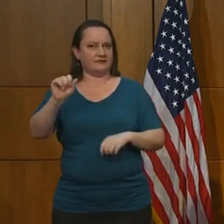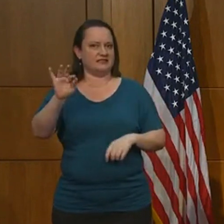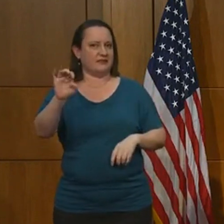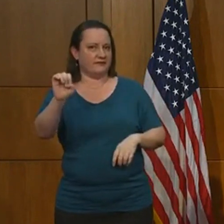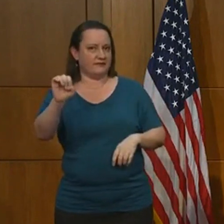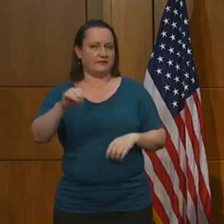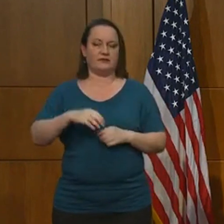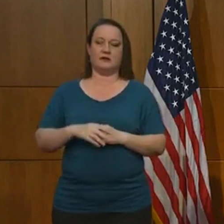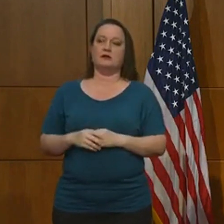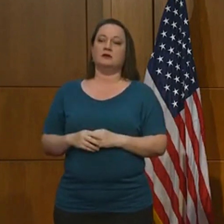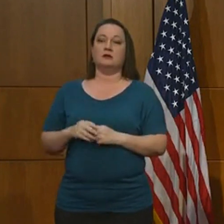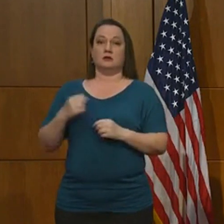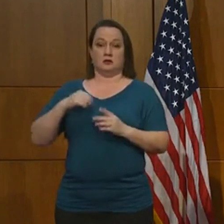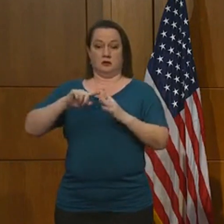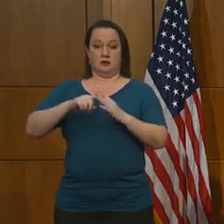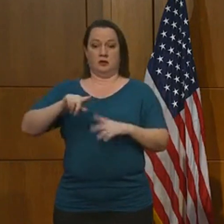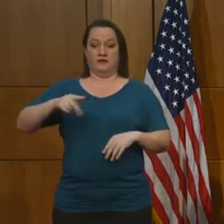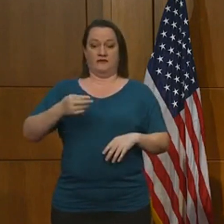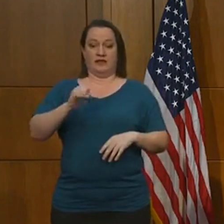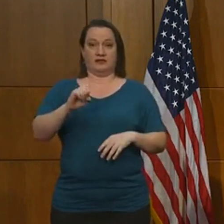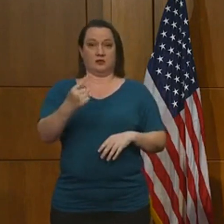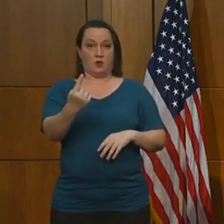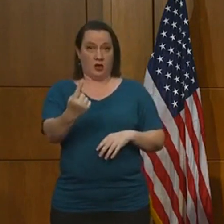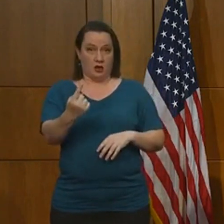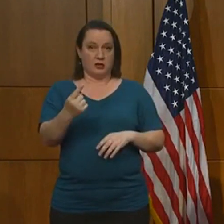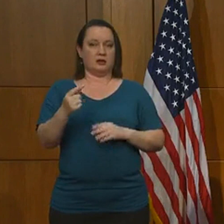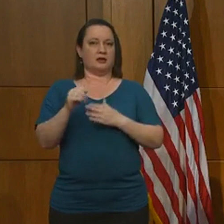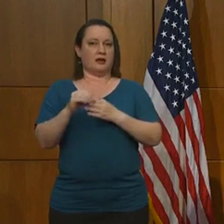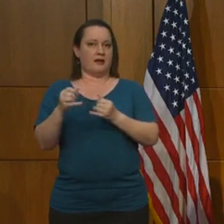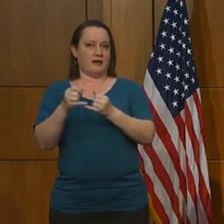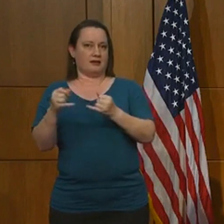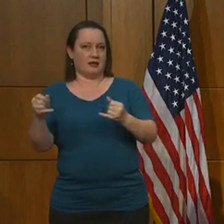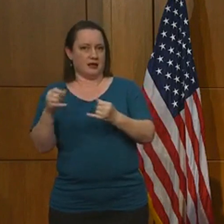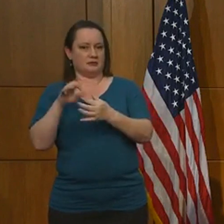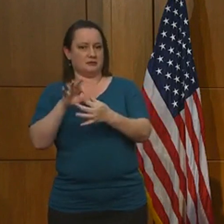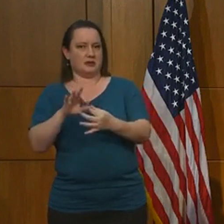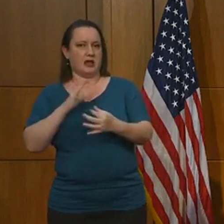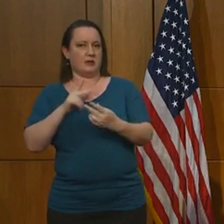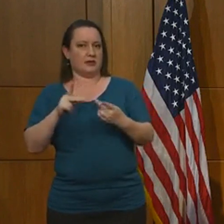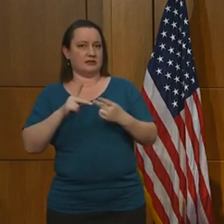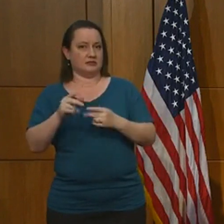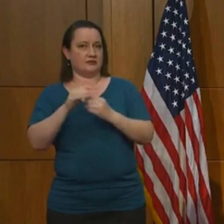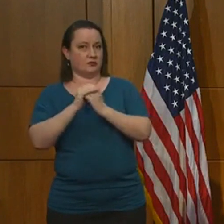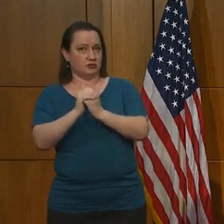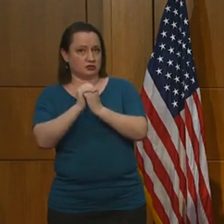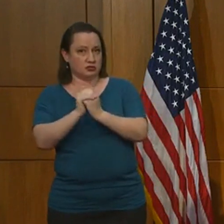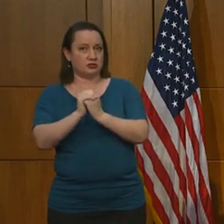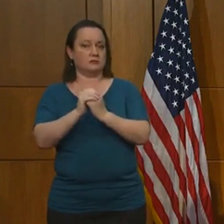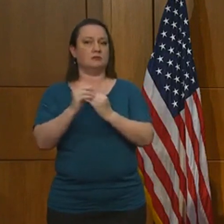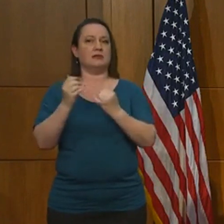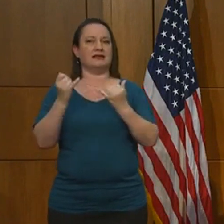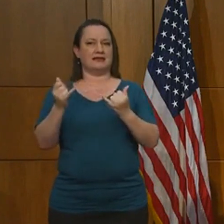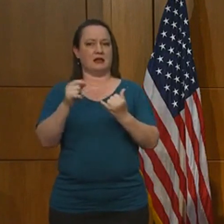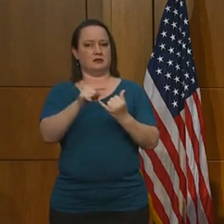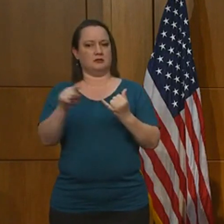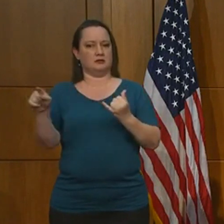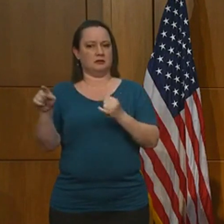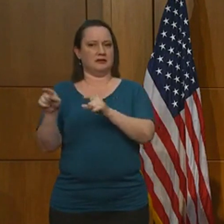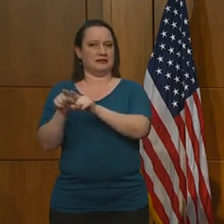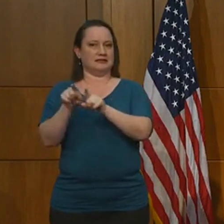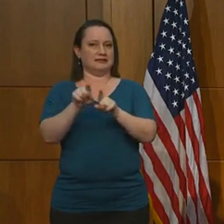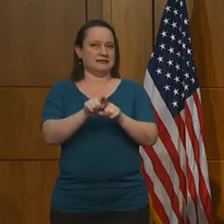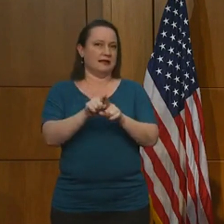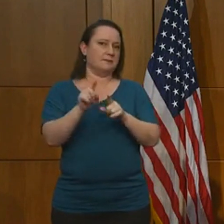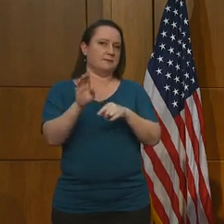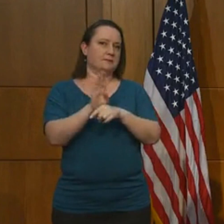phase one, we changed the guidelines regarding our places of worship, and that now they are on the same level as